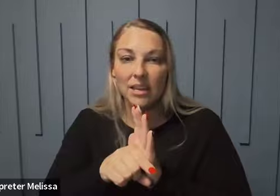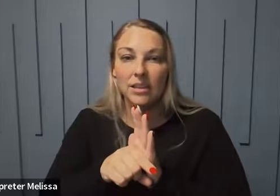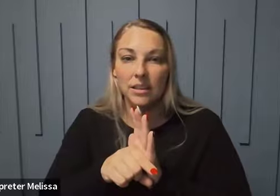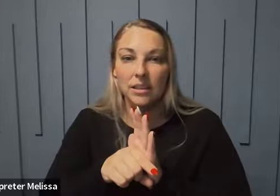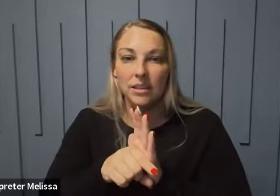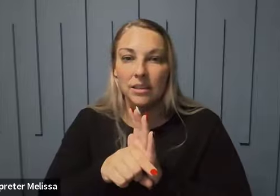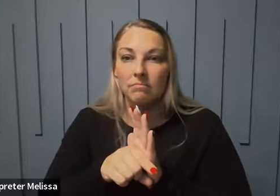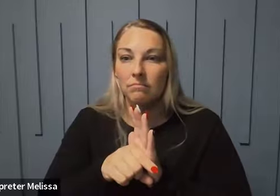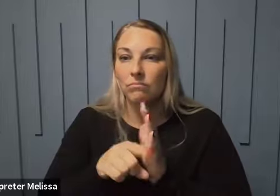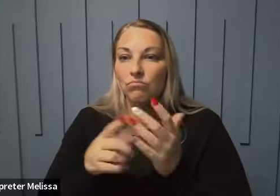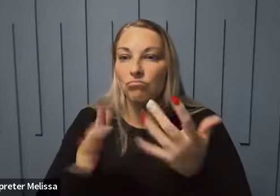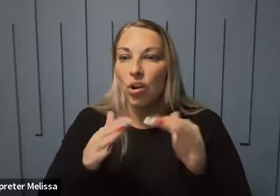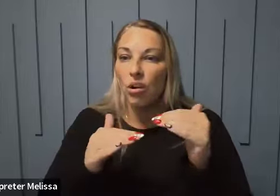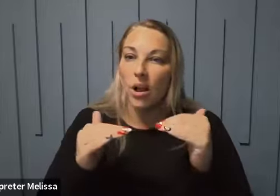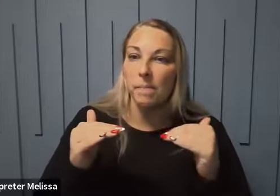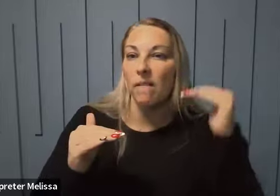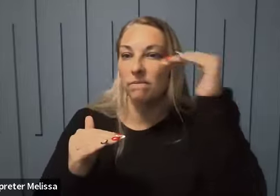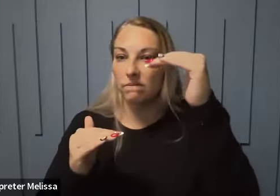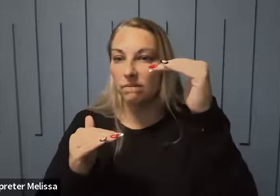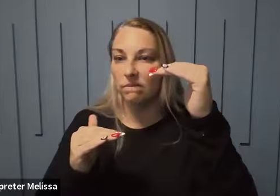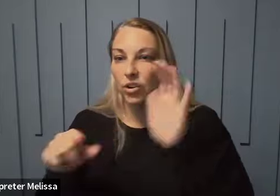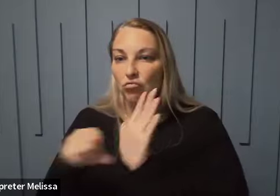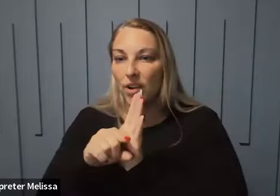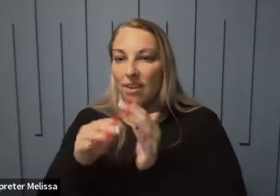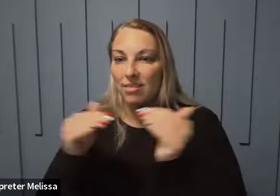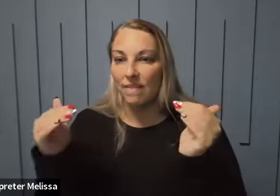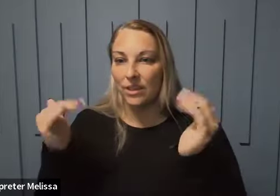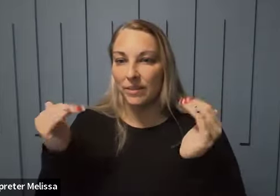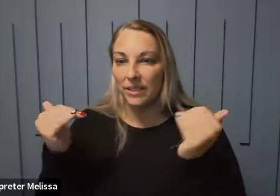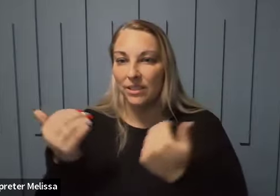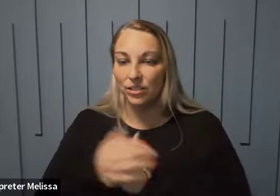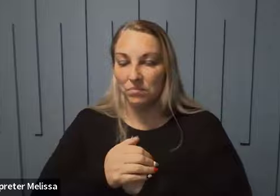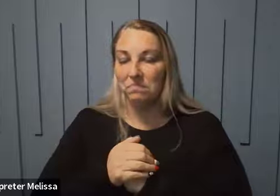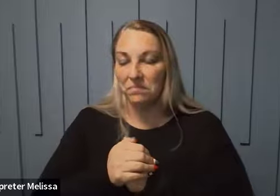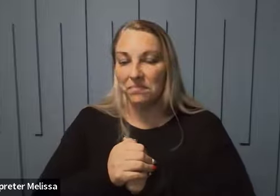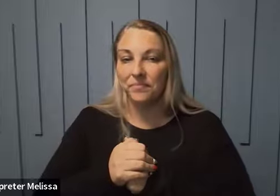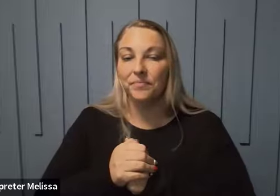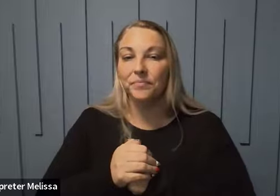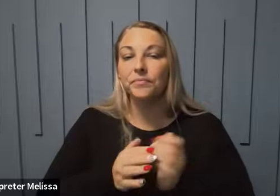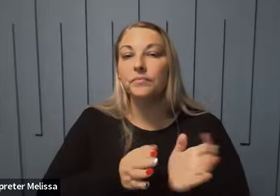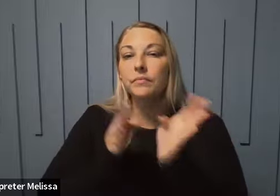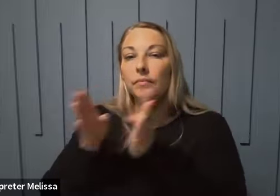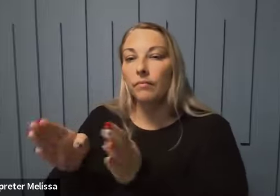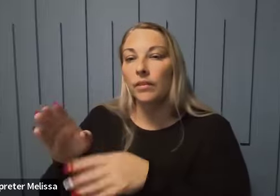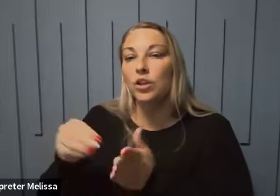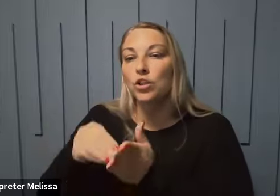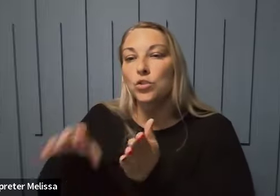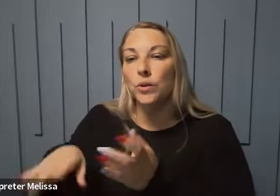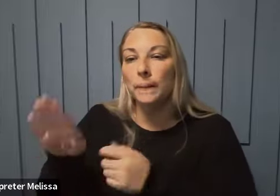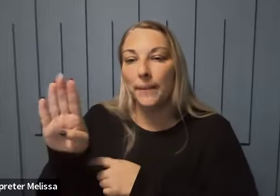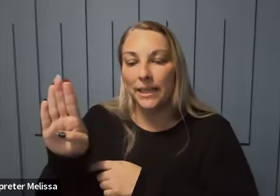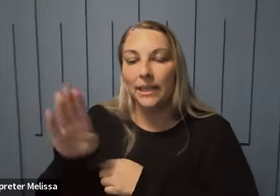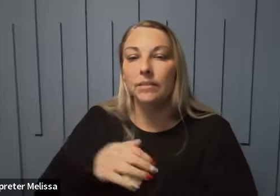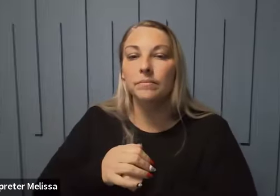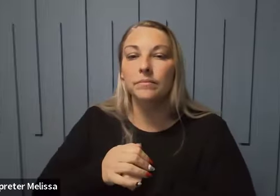outscoring the grade level expectation for an 8th grader. This student here, this student